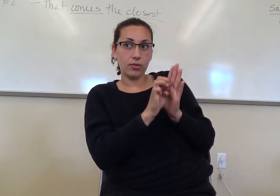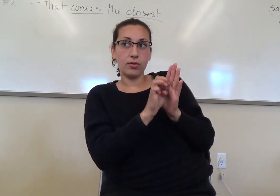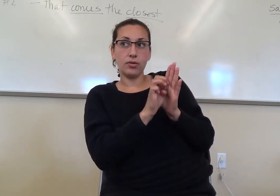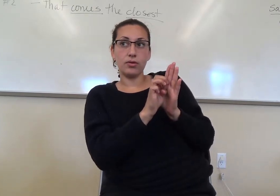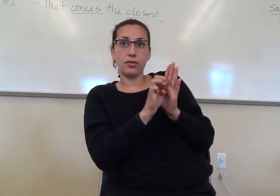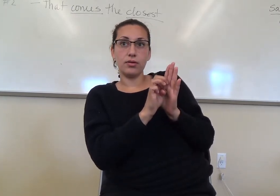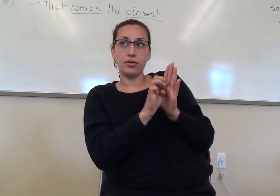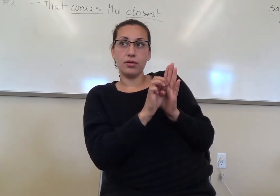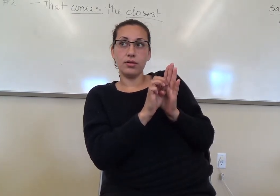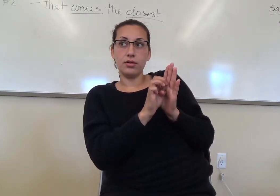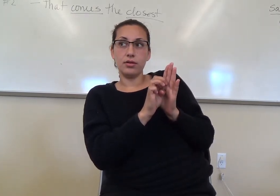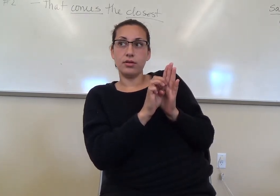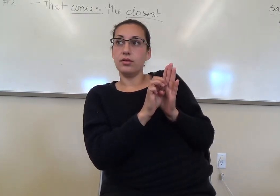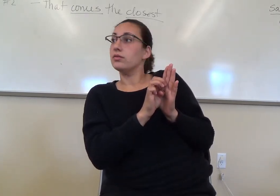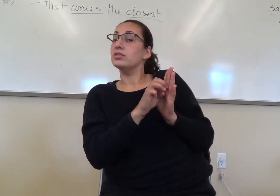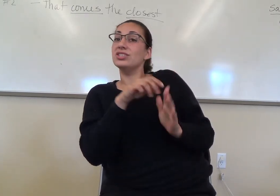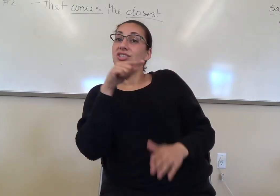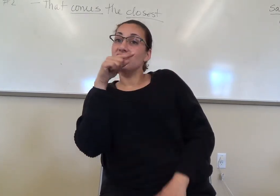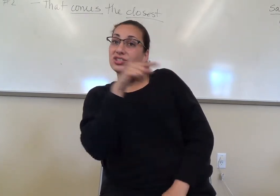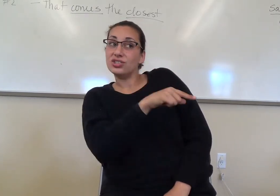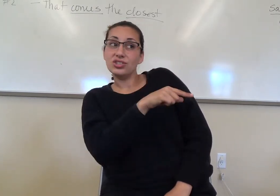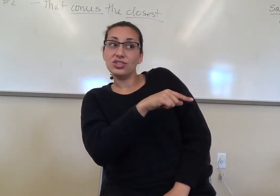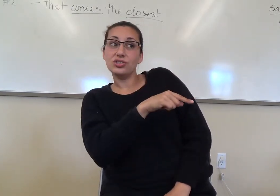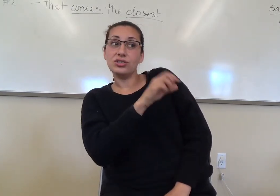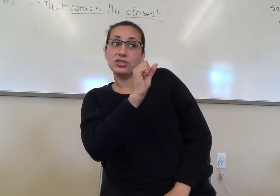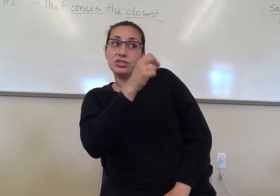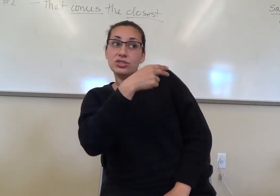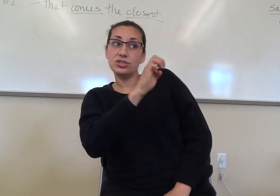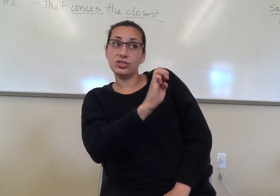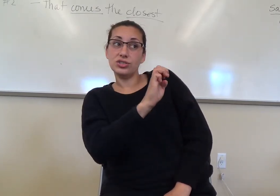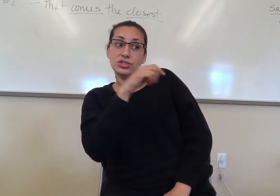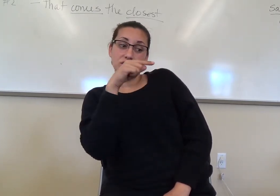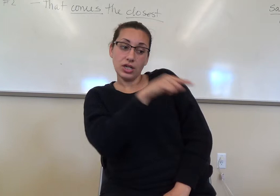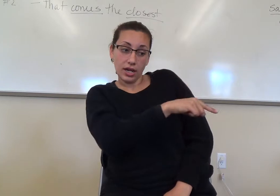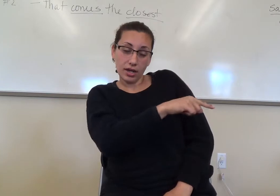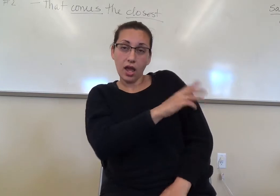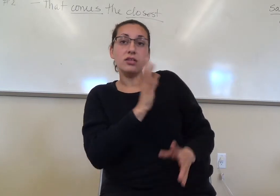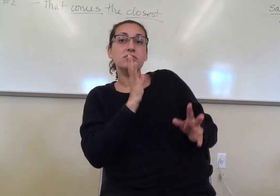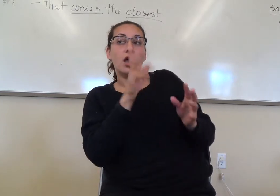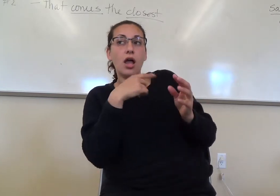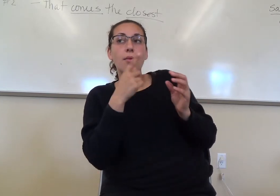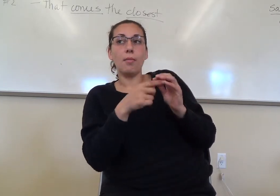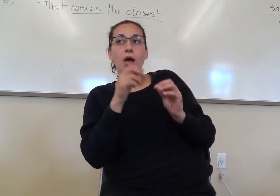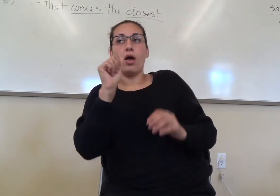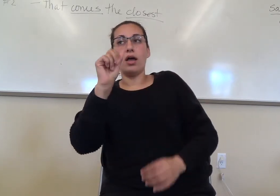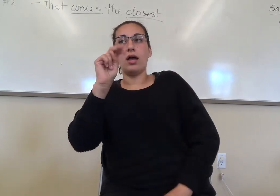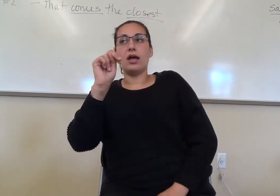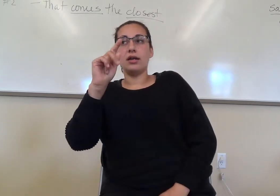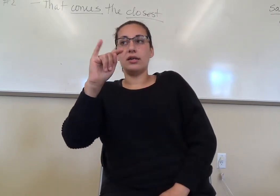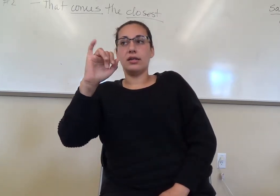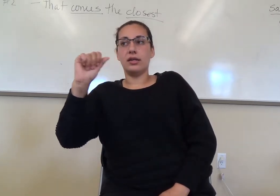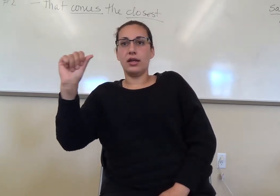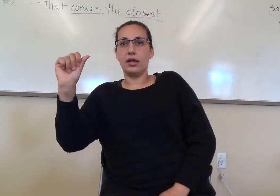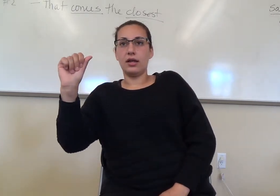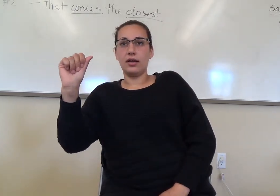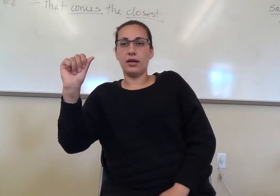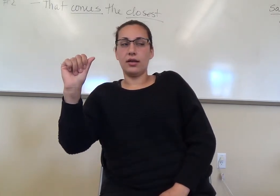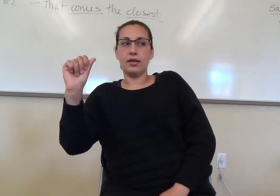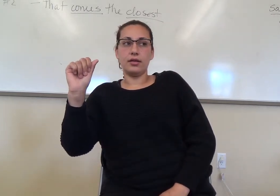Yeah. also So she, referring yeah. to Anita, Okay. and she is mentioned. She is one, mentioned in the two. first two sentences,